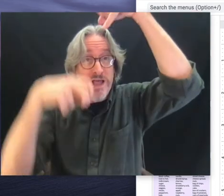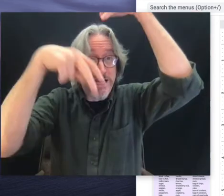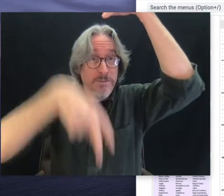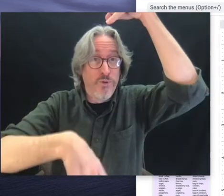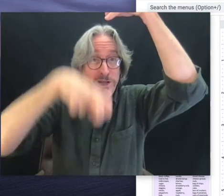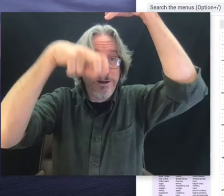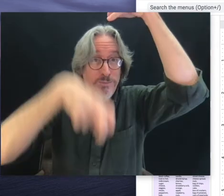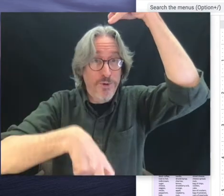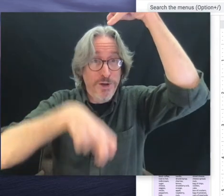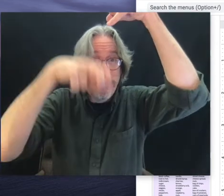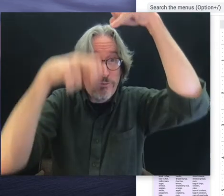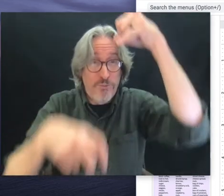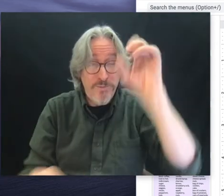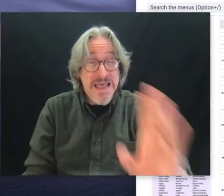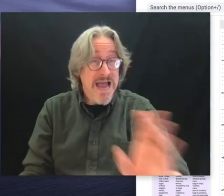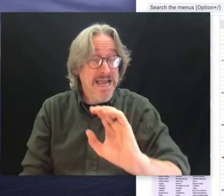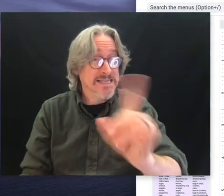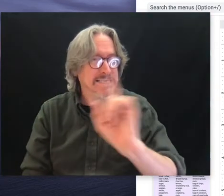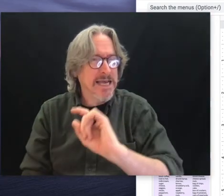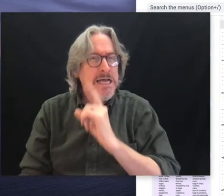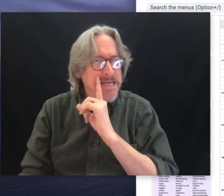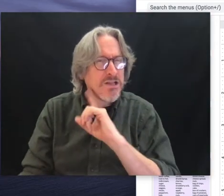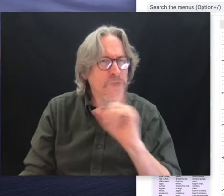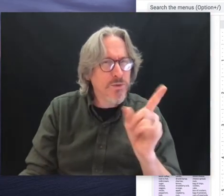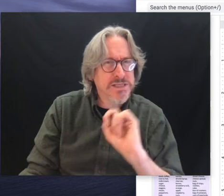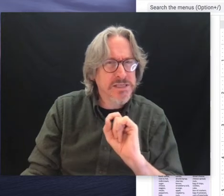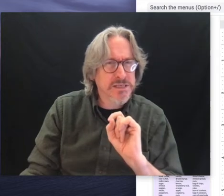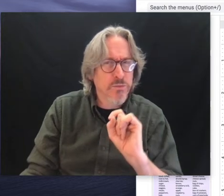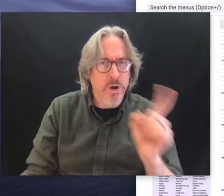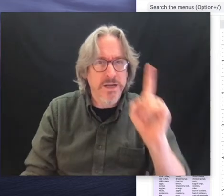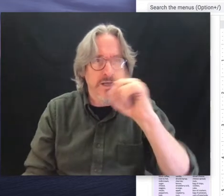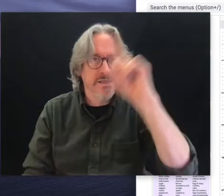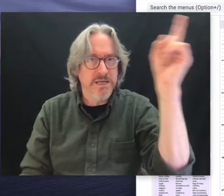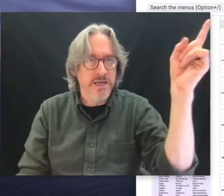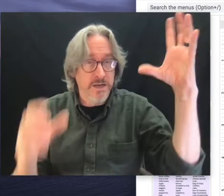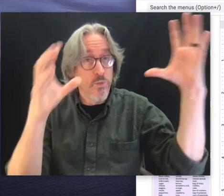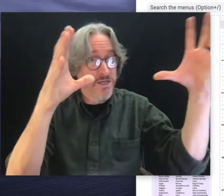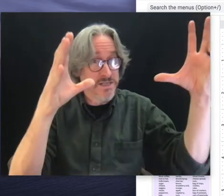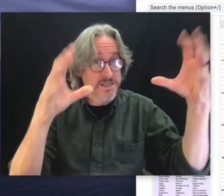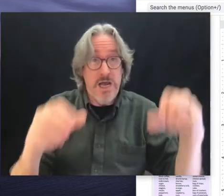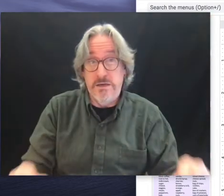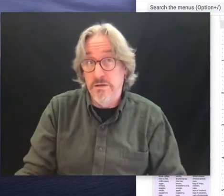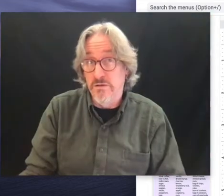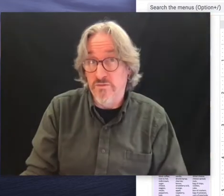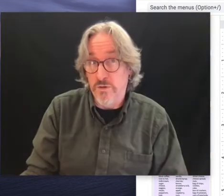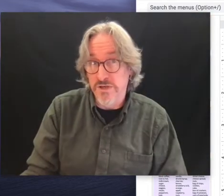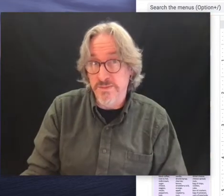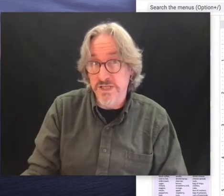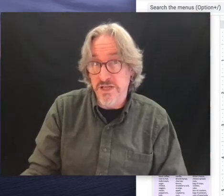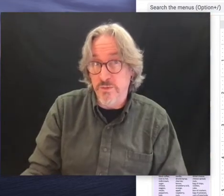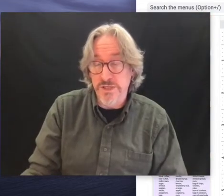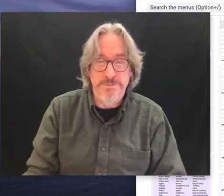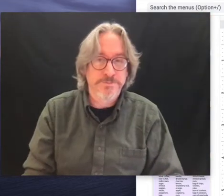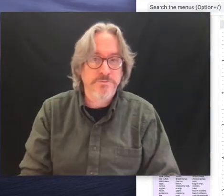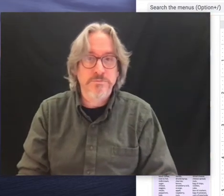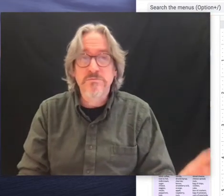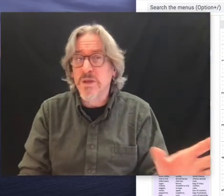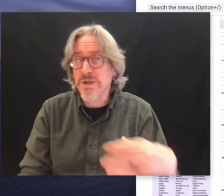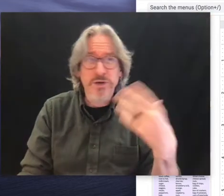with a line, boing, boing, boing. Again, as I say, take a look at what is in what's the sign for some of these other